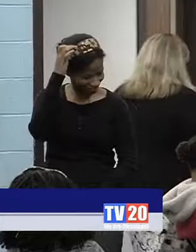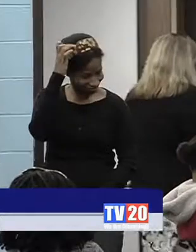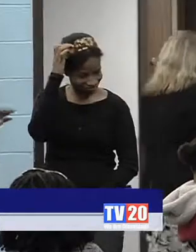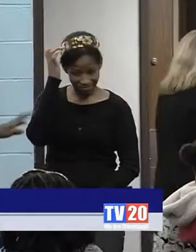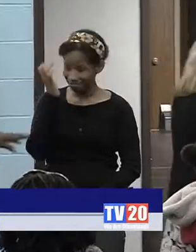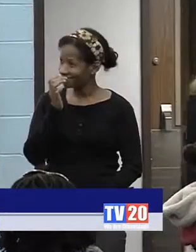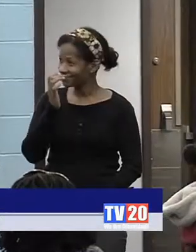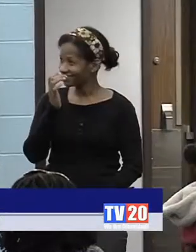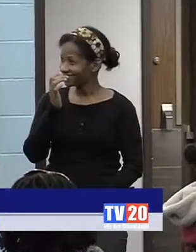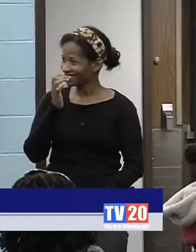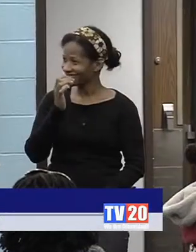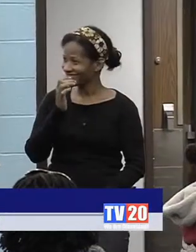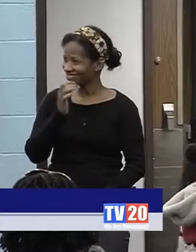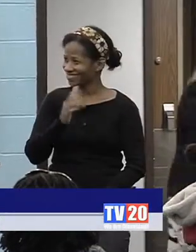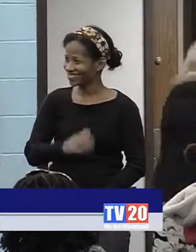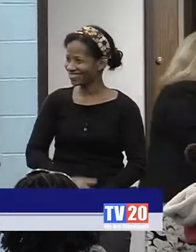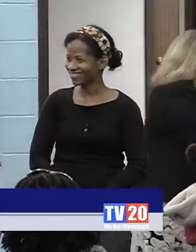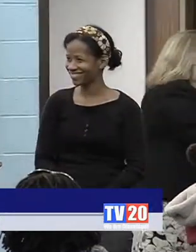Quick.